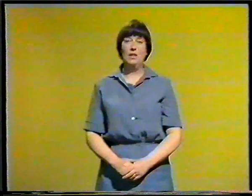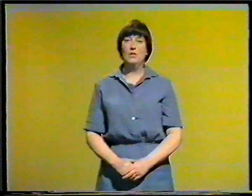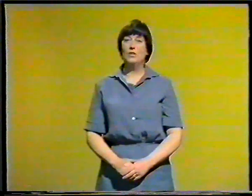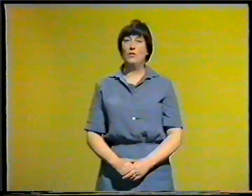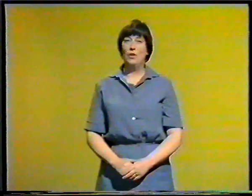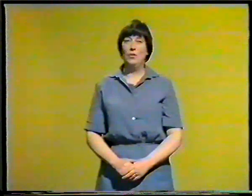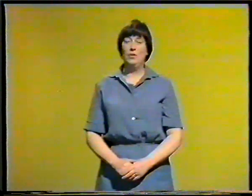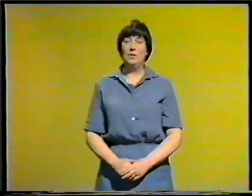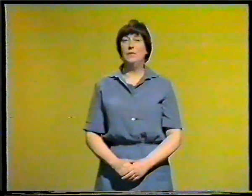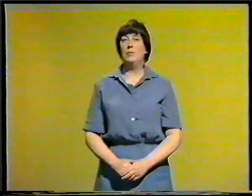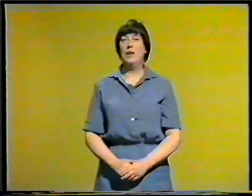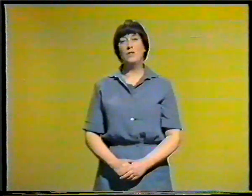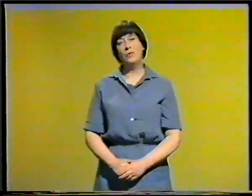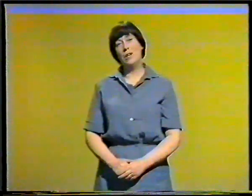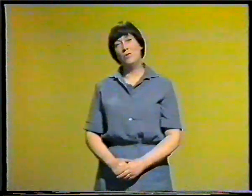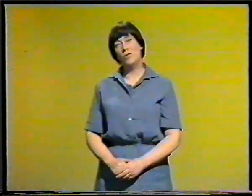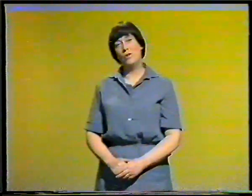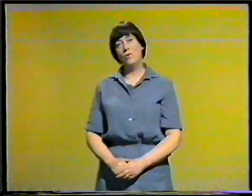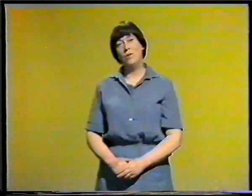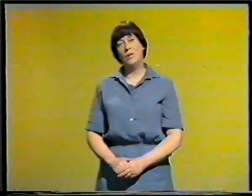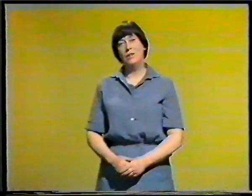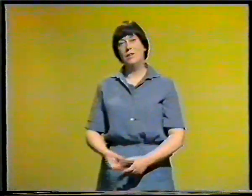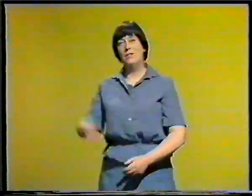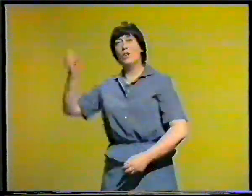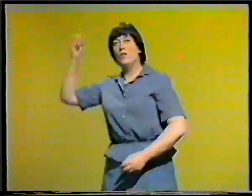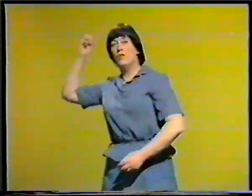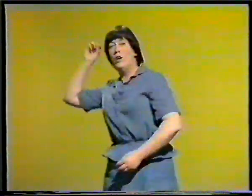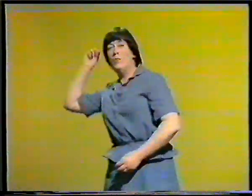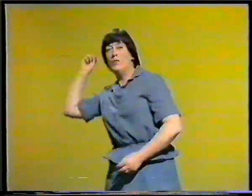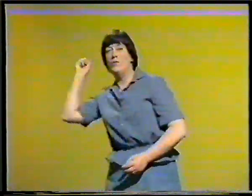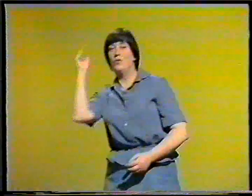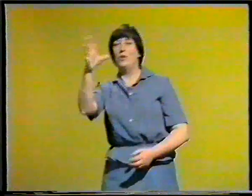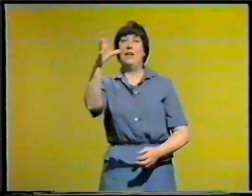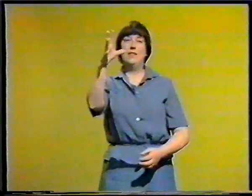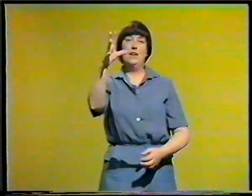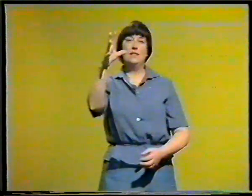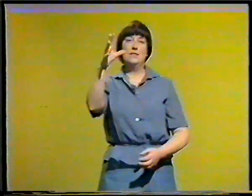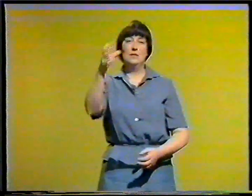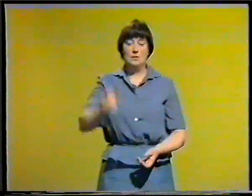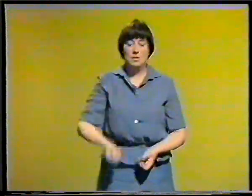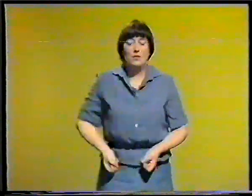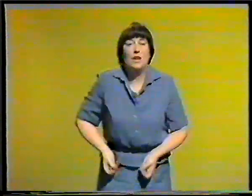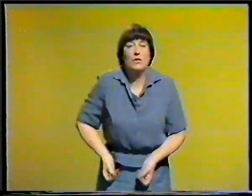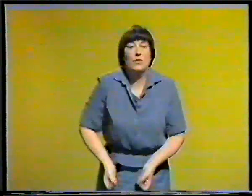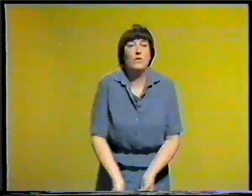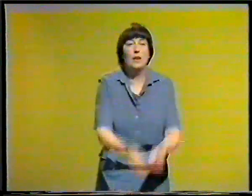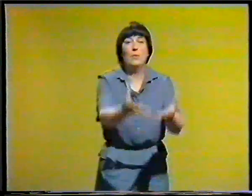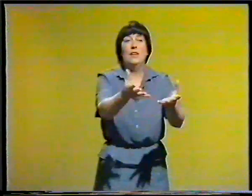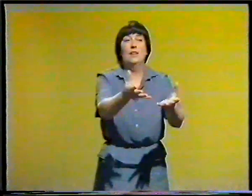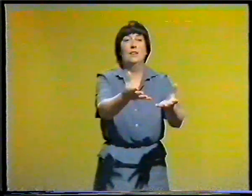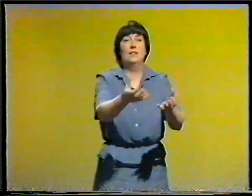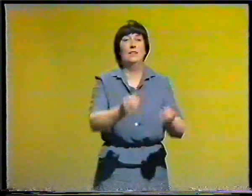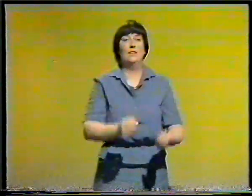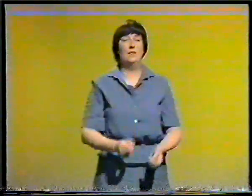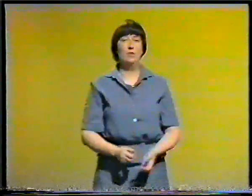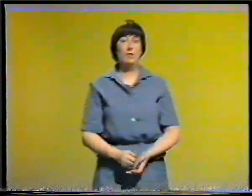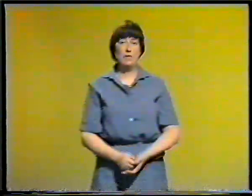To throw depends on the way you throw. If it's overarm, you'll throw it like that. You might throw it that way, and you adapt the